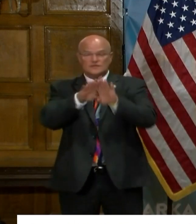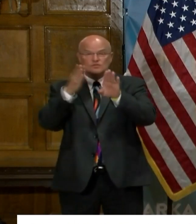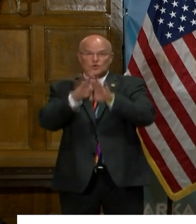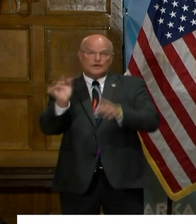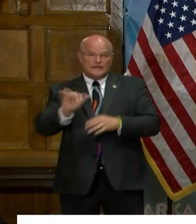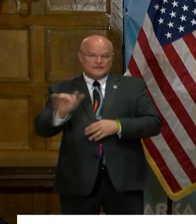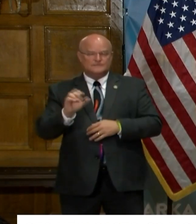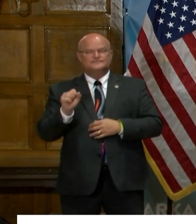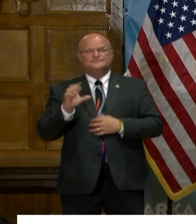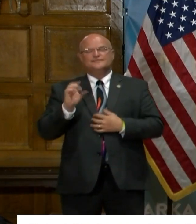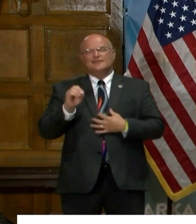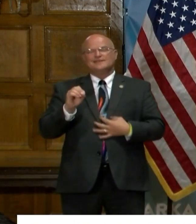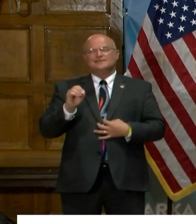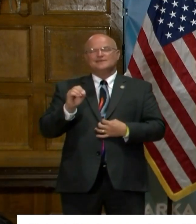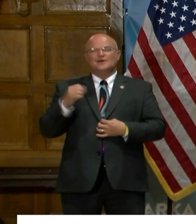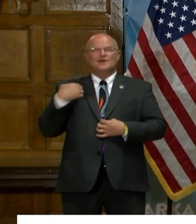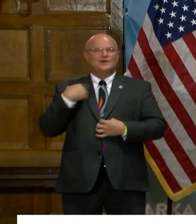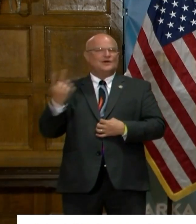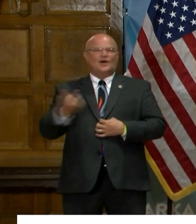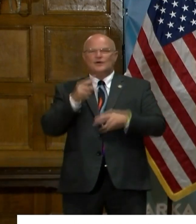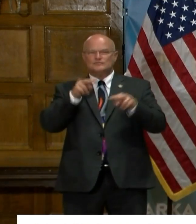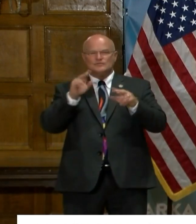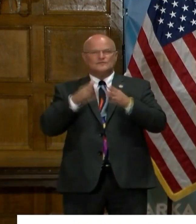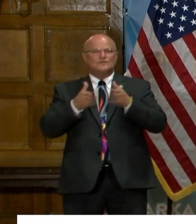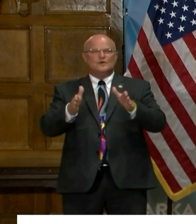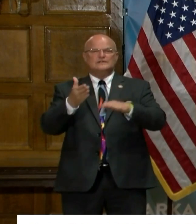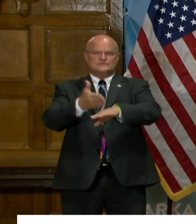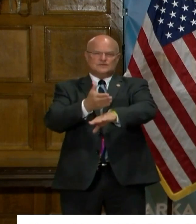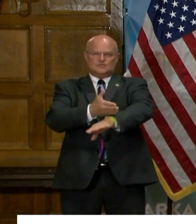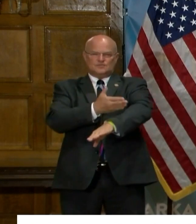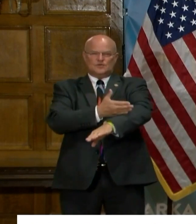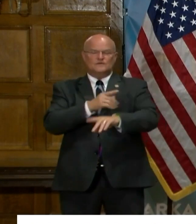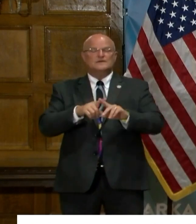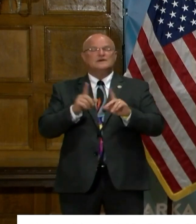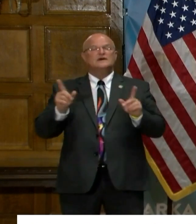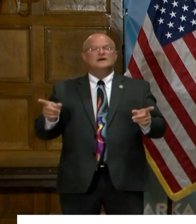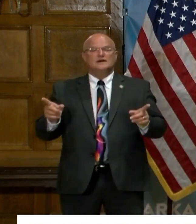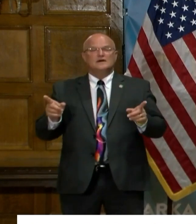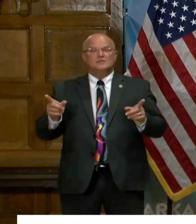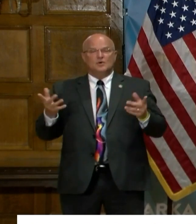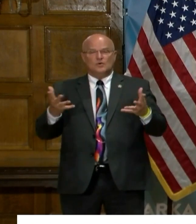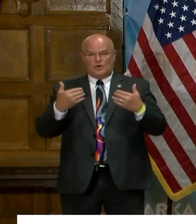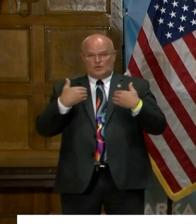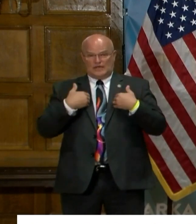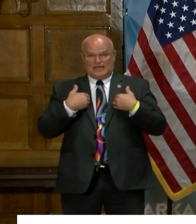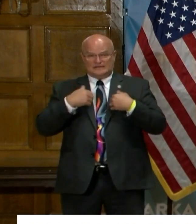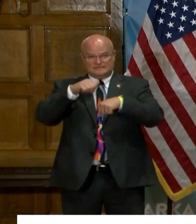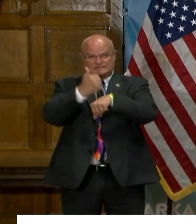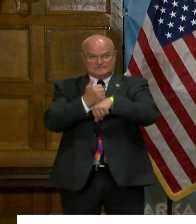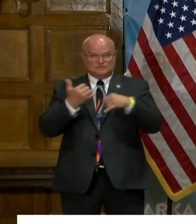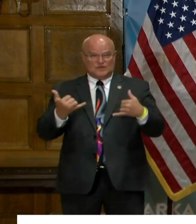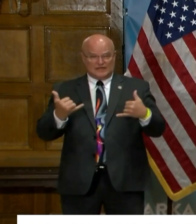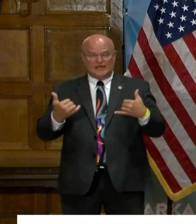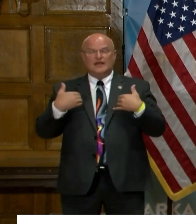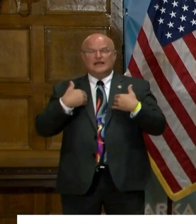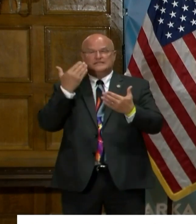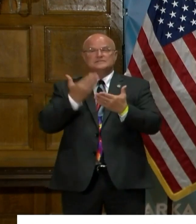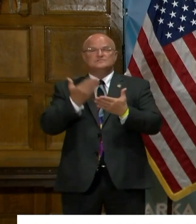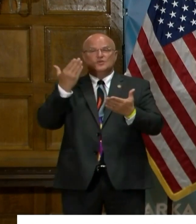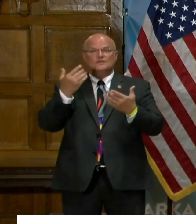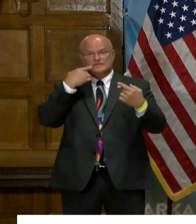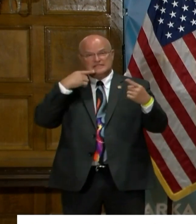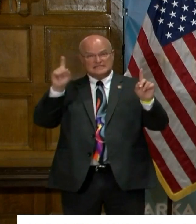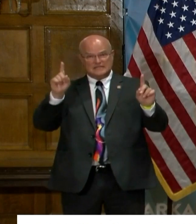So, we always look for ways to improve it, but what we have in place right now has proven to